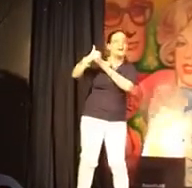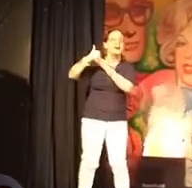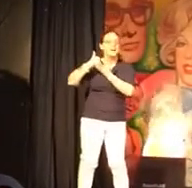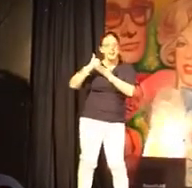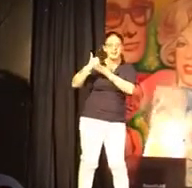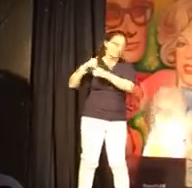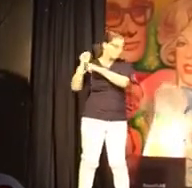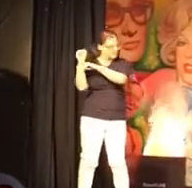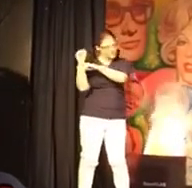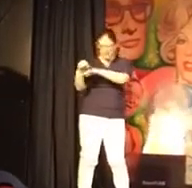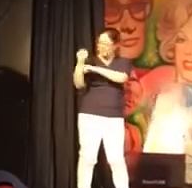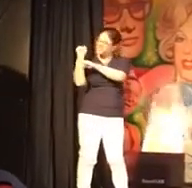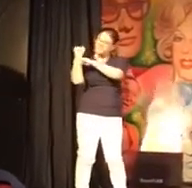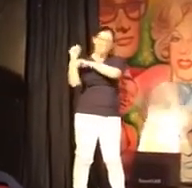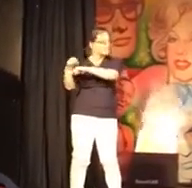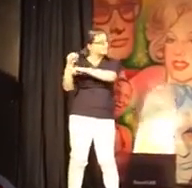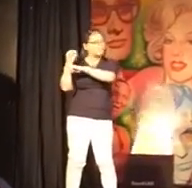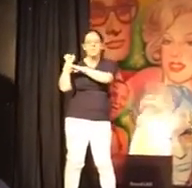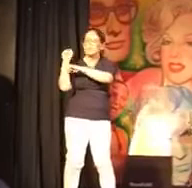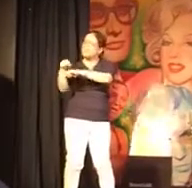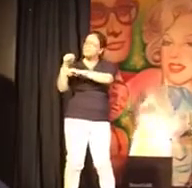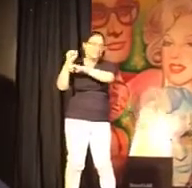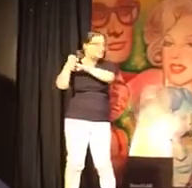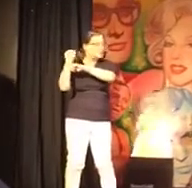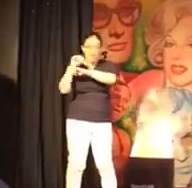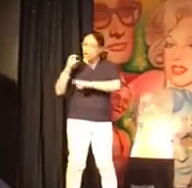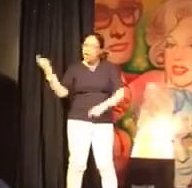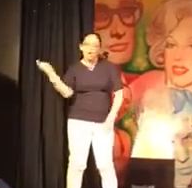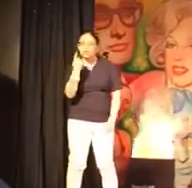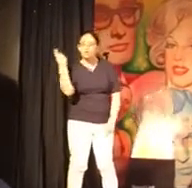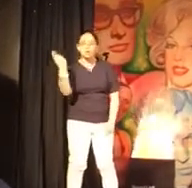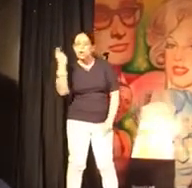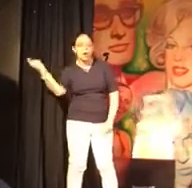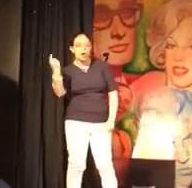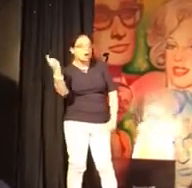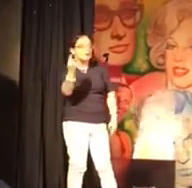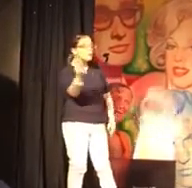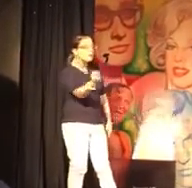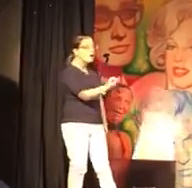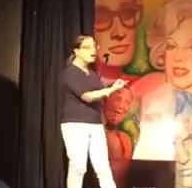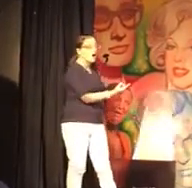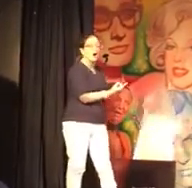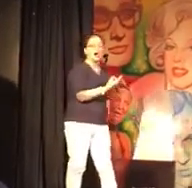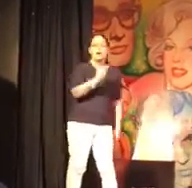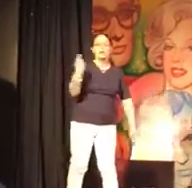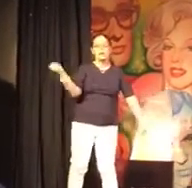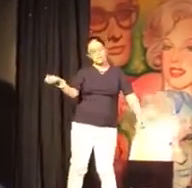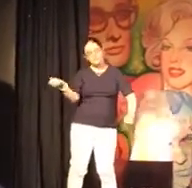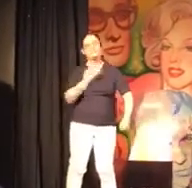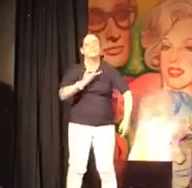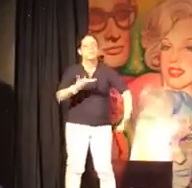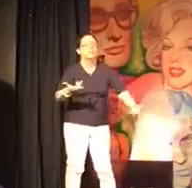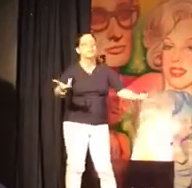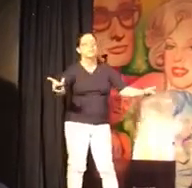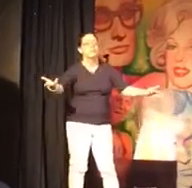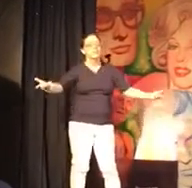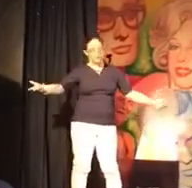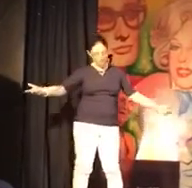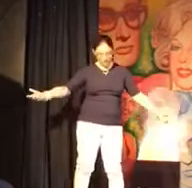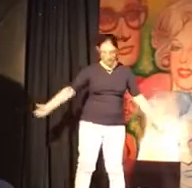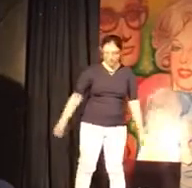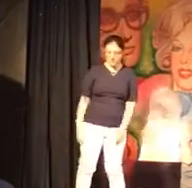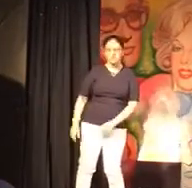that you just didn't take And who I am not, it's a good